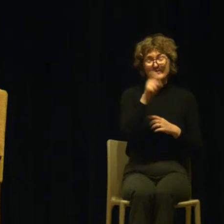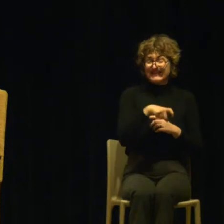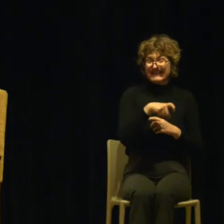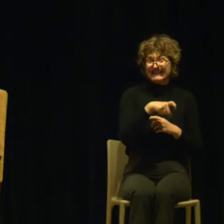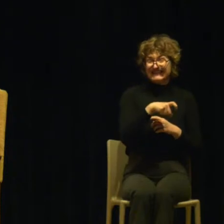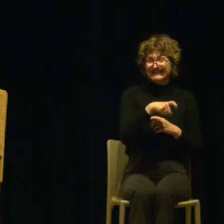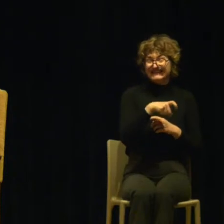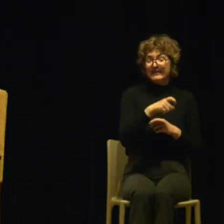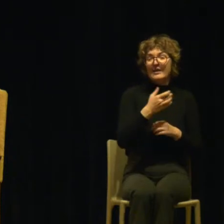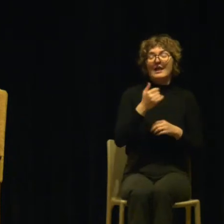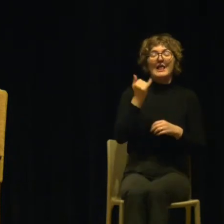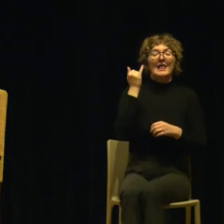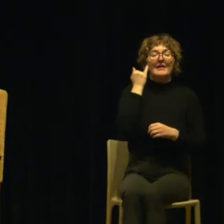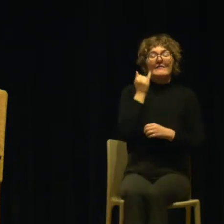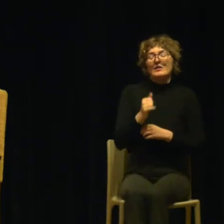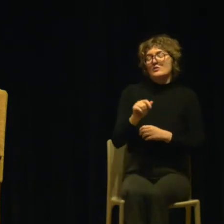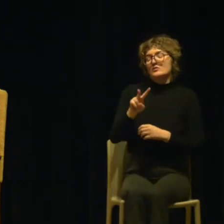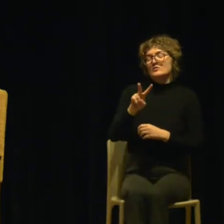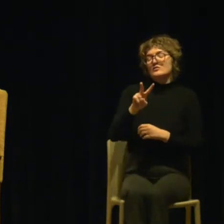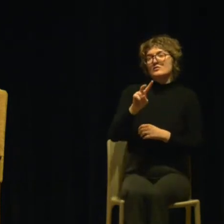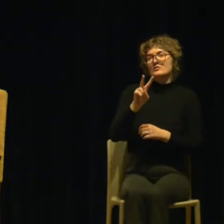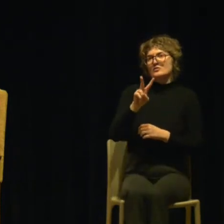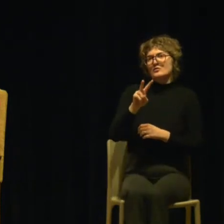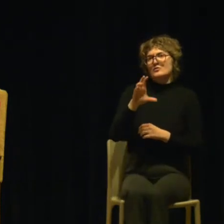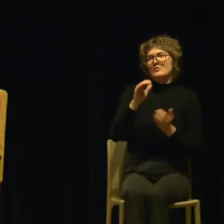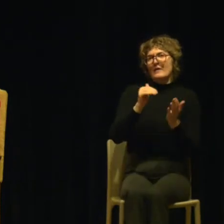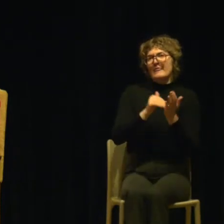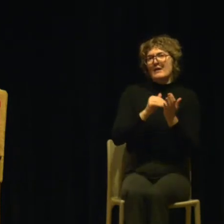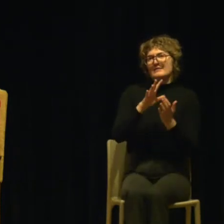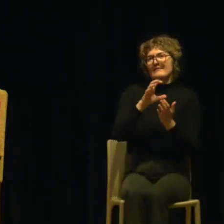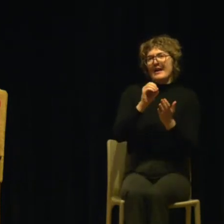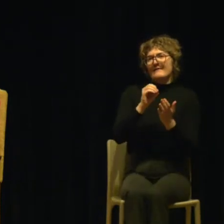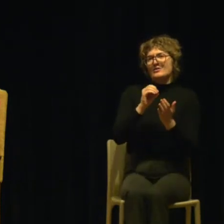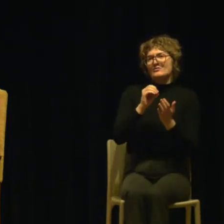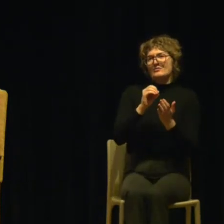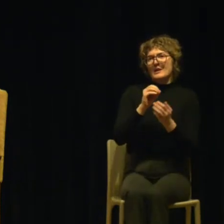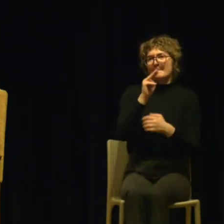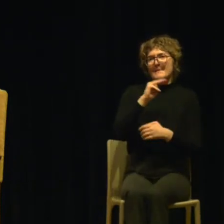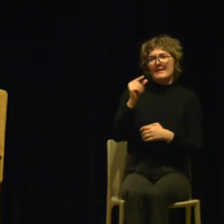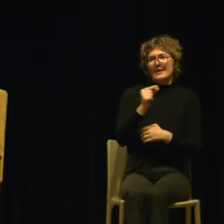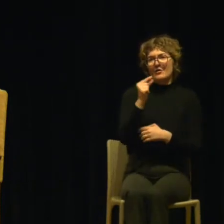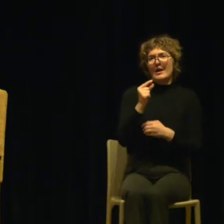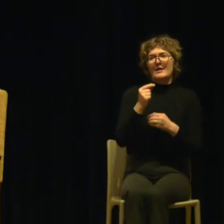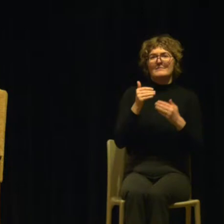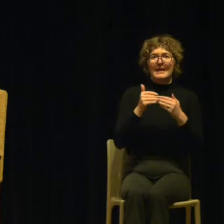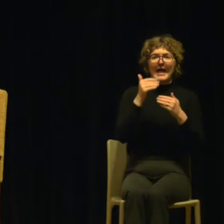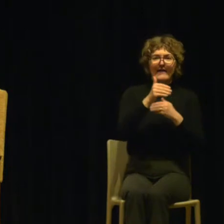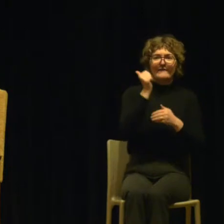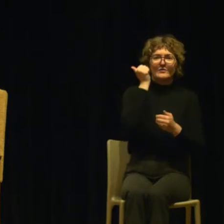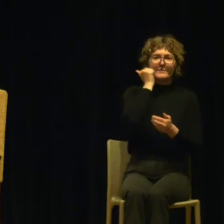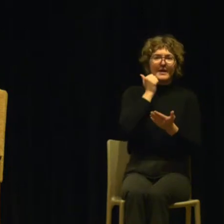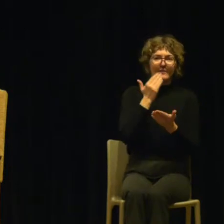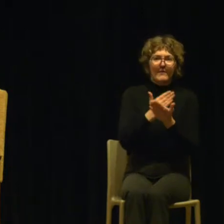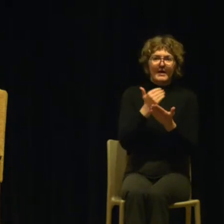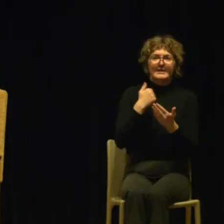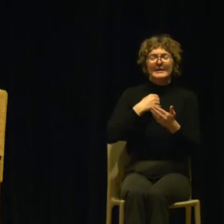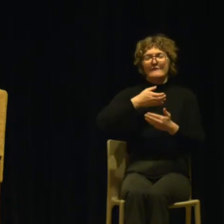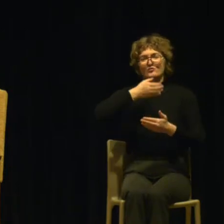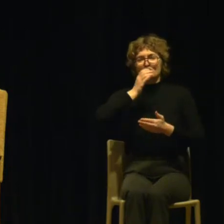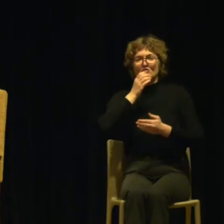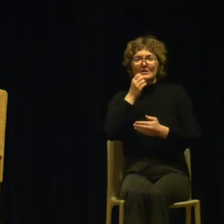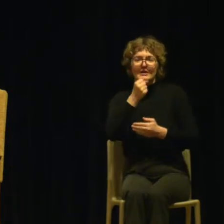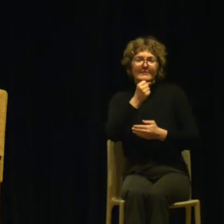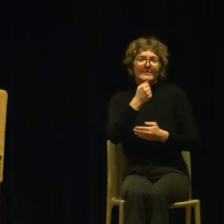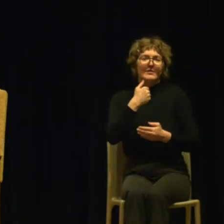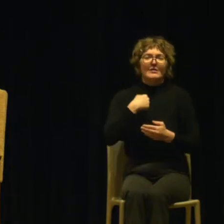Your goal is to get about 1,200 milligrams of calcium after menopause. And if you drink milk, eat yogurt,